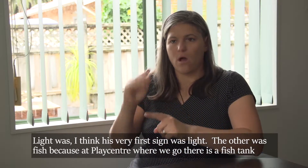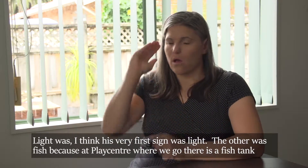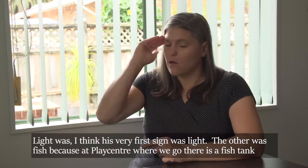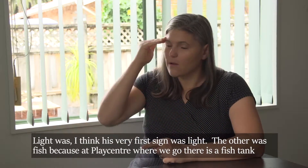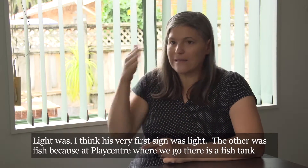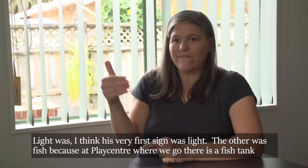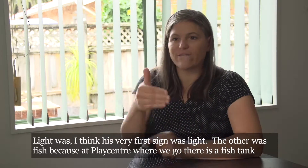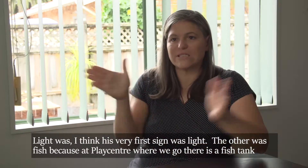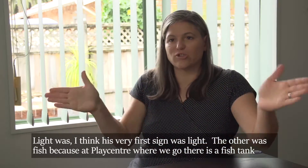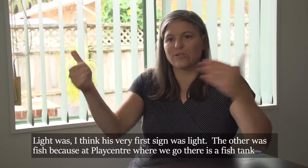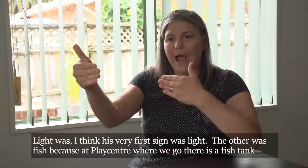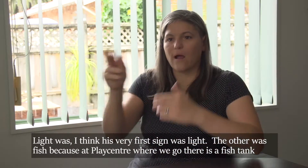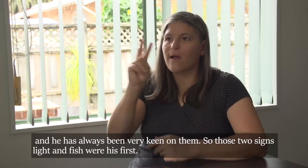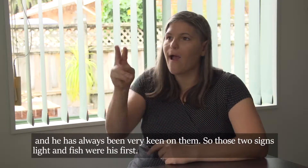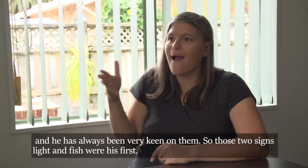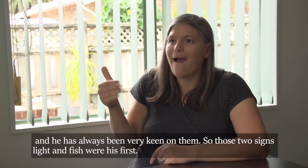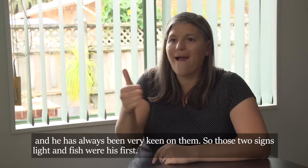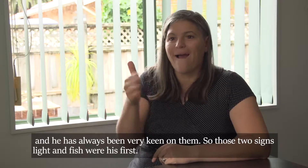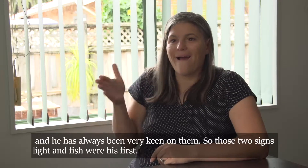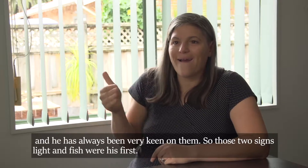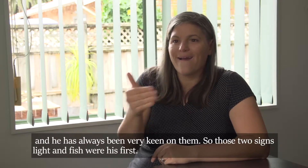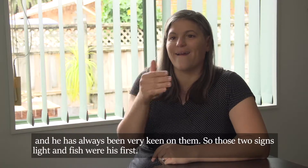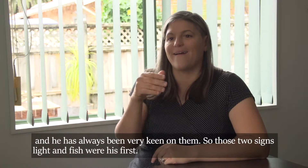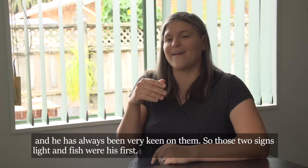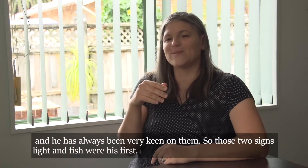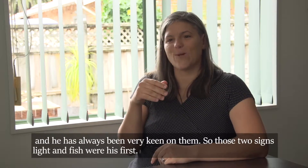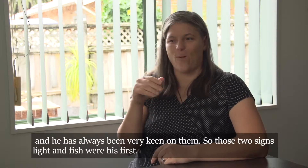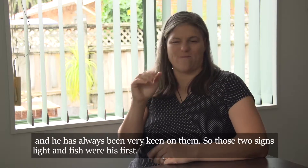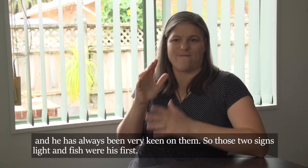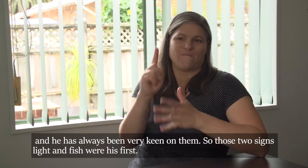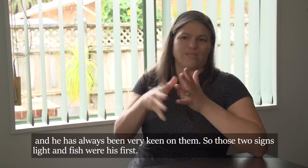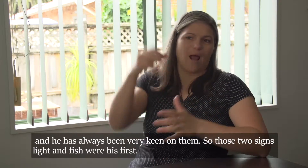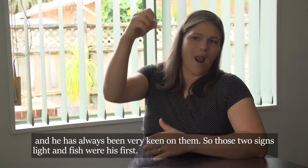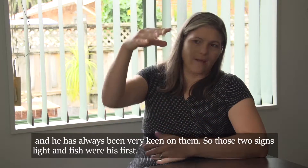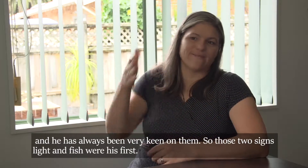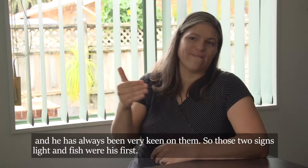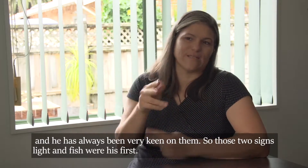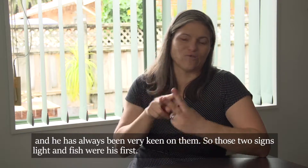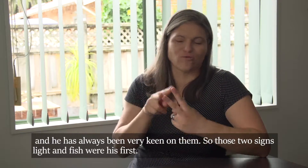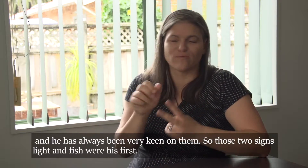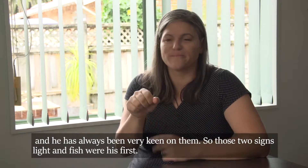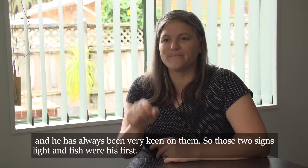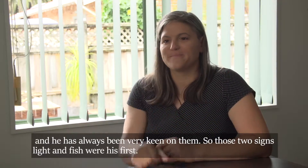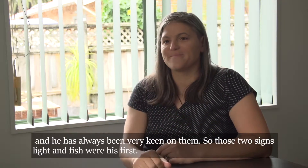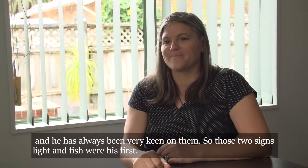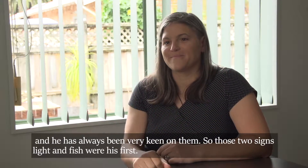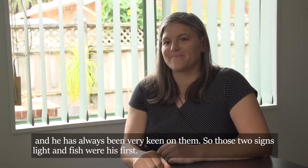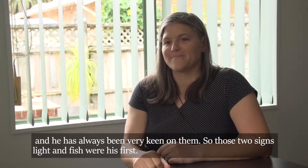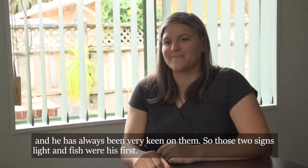go, there's a fish tank and he's always been very keen on them. So those 2 signs, light and fish, were his